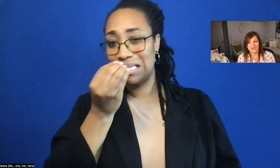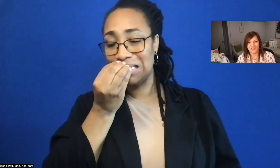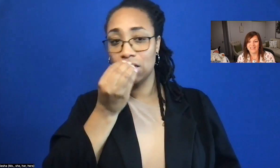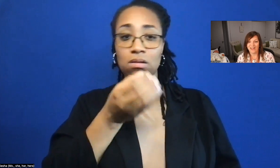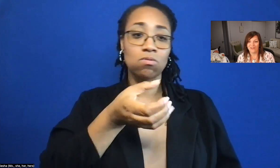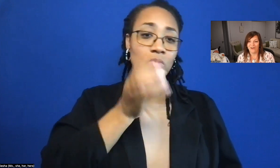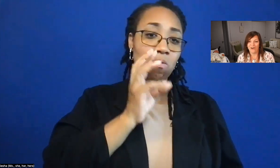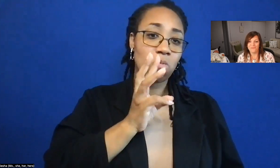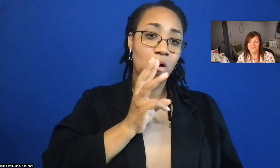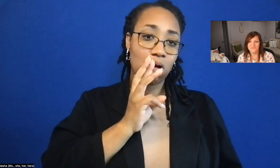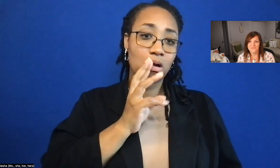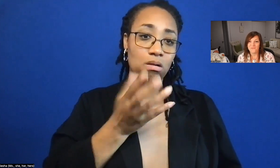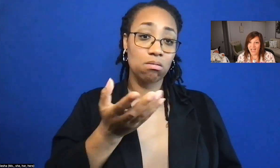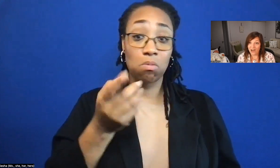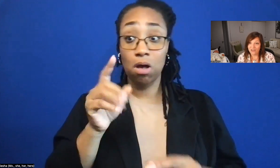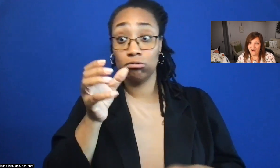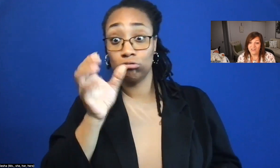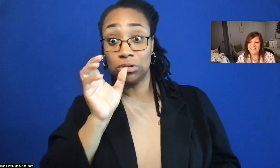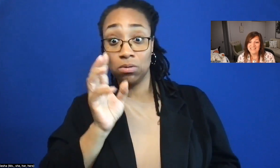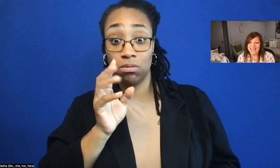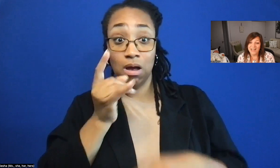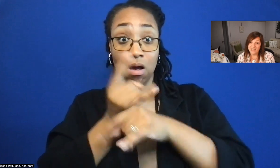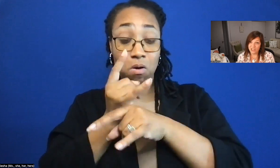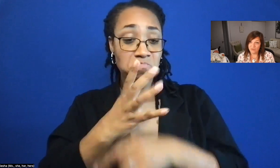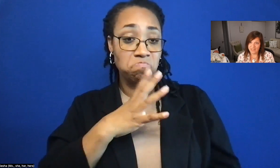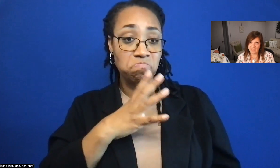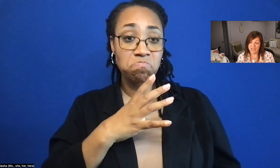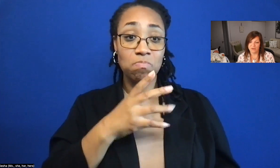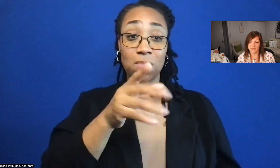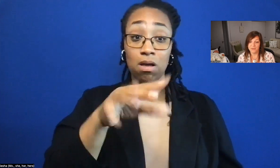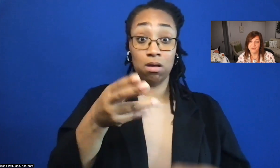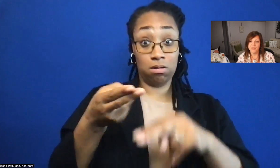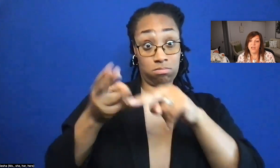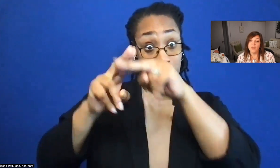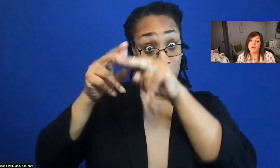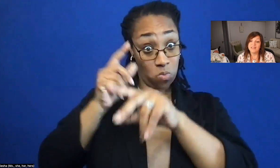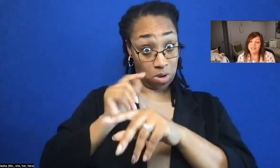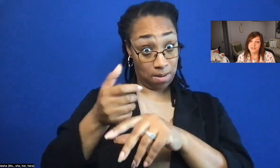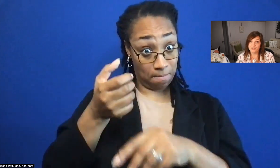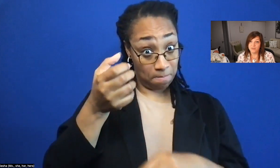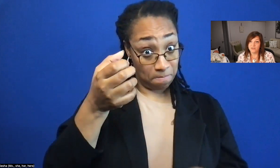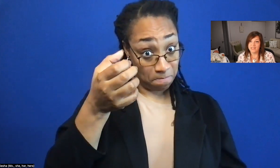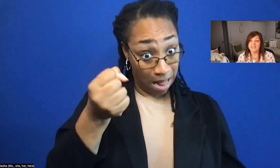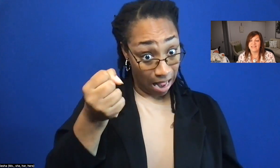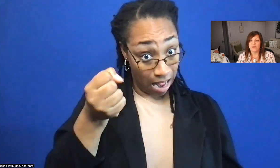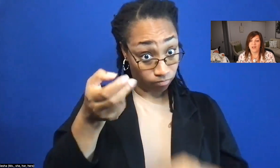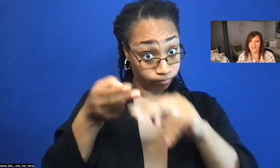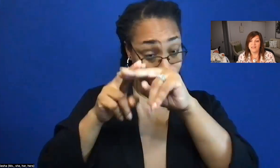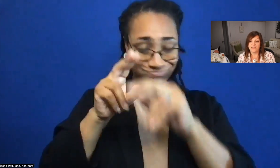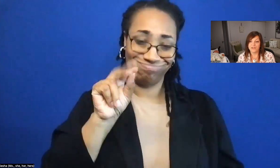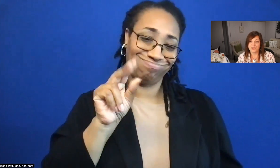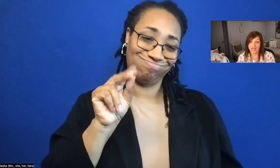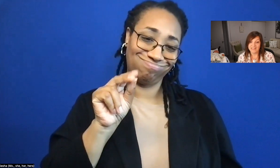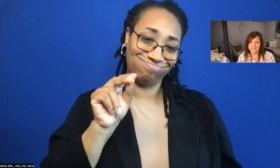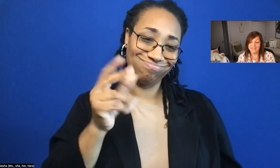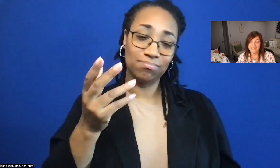when drinking alcohol. Alcohol does not accumulate in your milk, but clears your milk at the same rate it